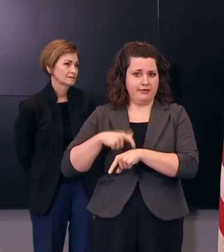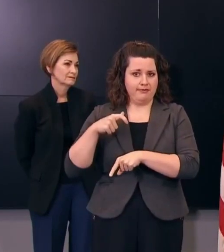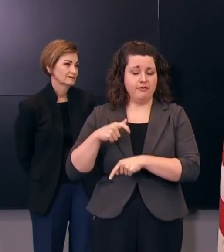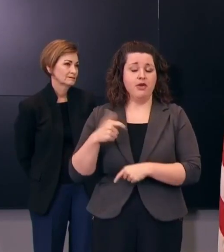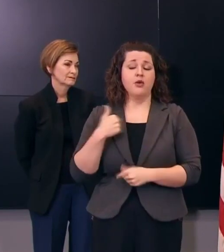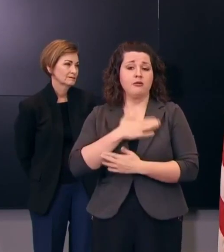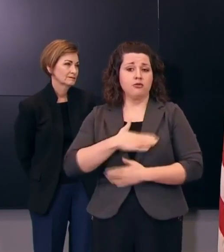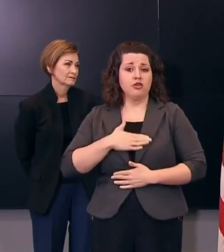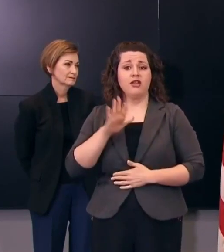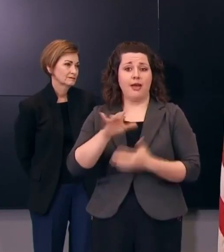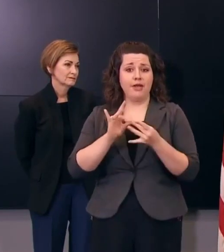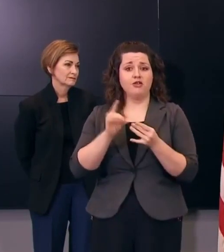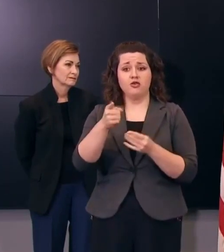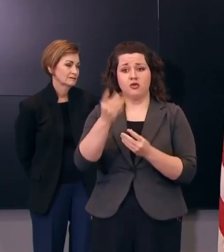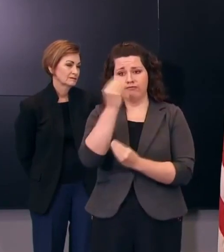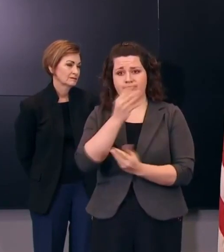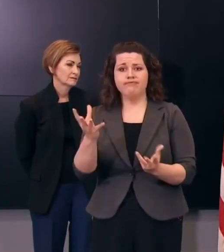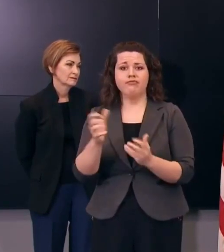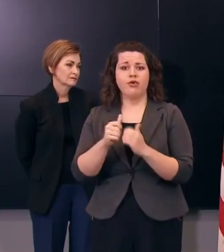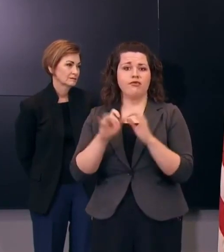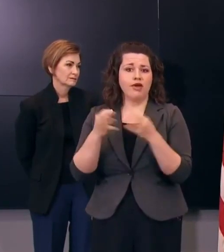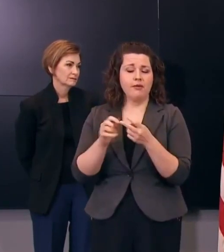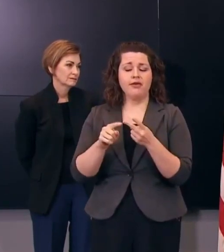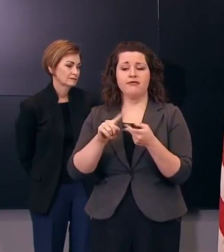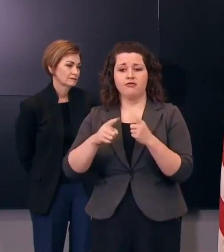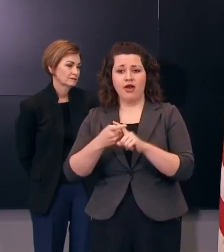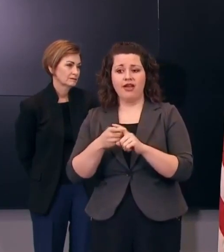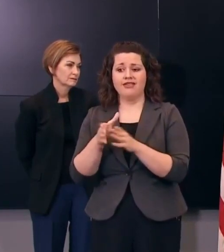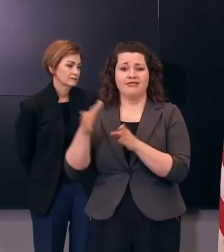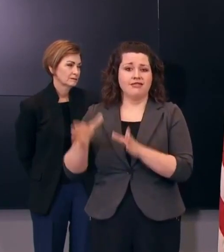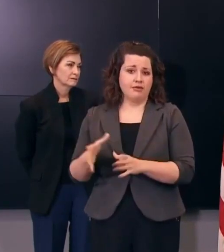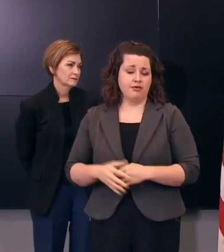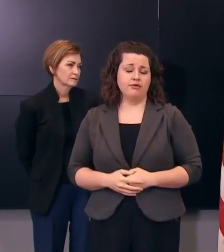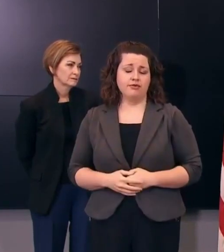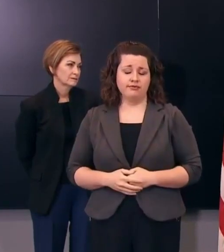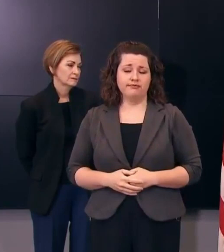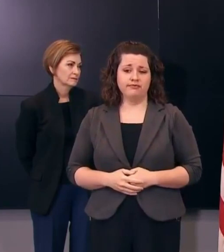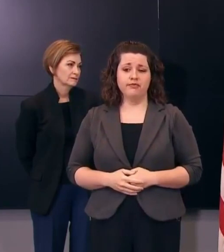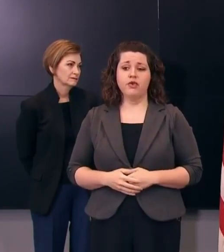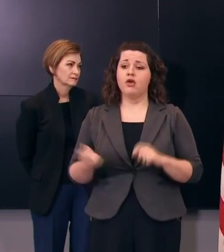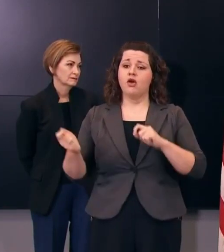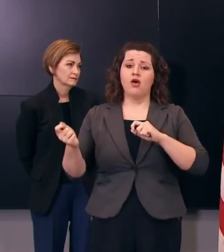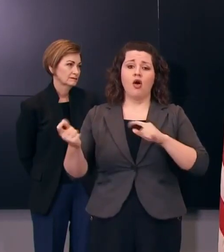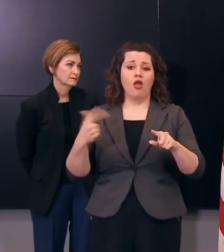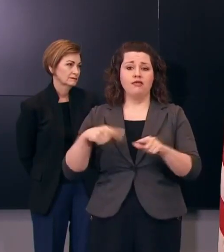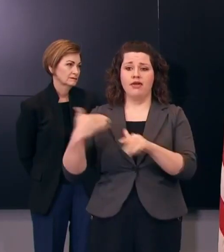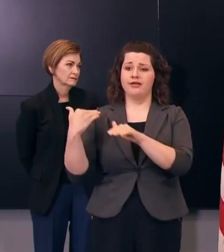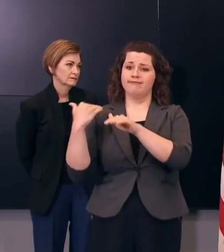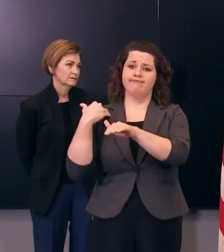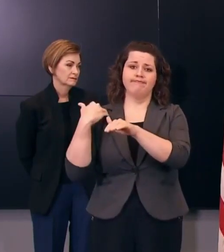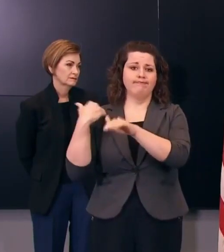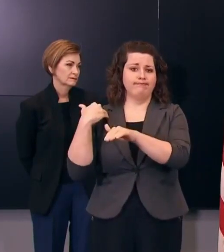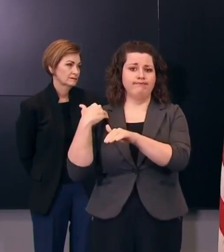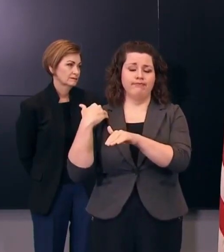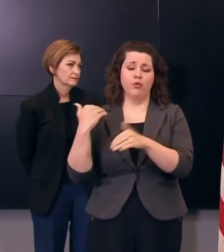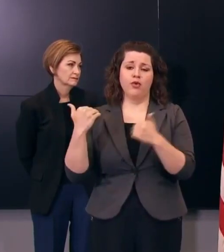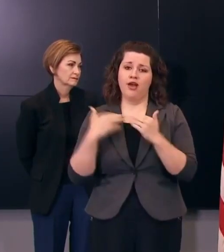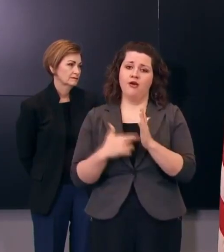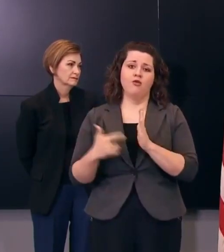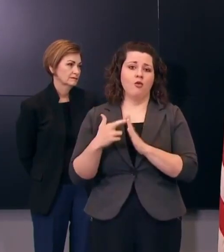you sharing these messages with your family, friends, and neighbors. We all have a role to play right